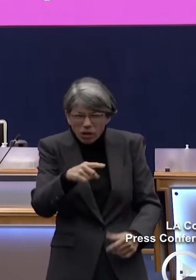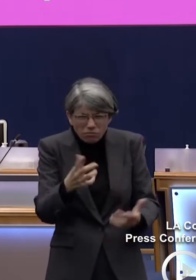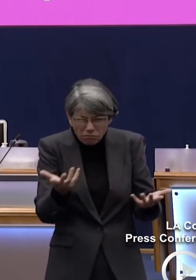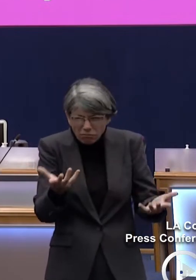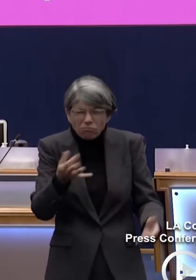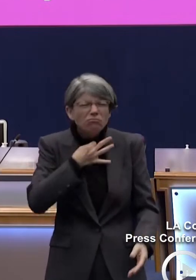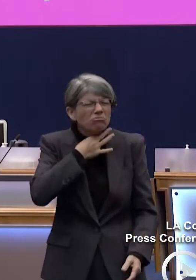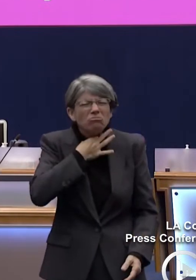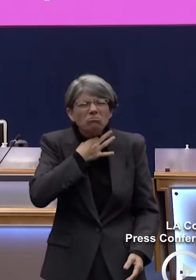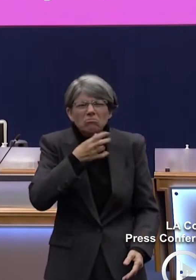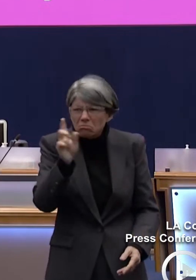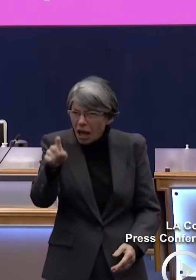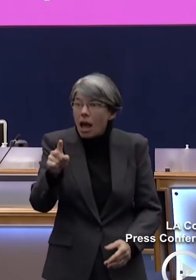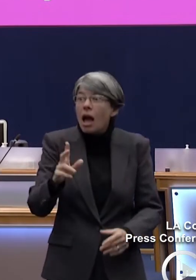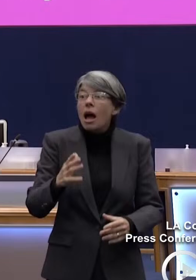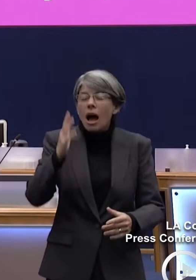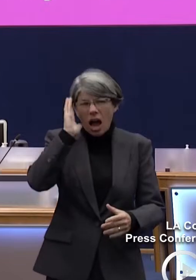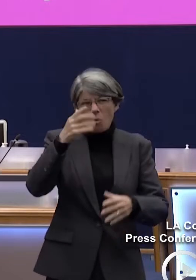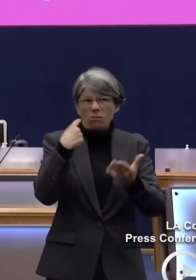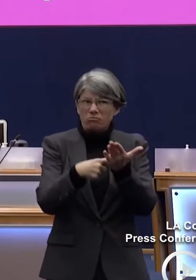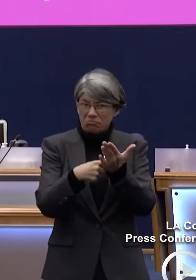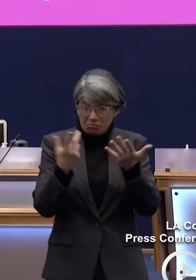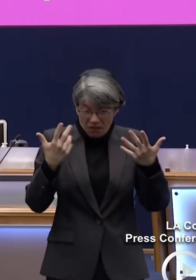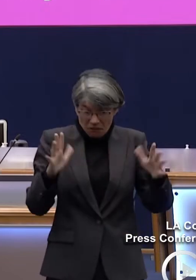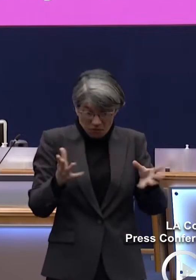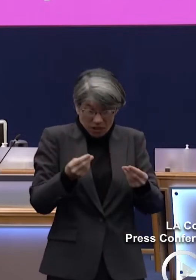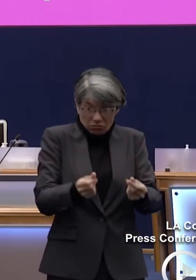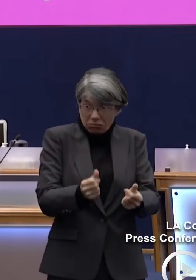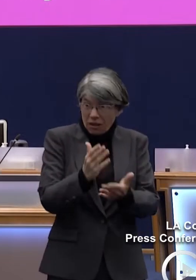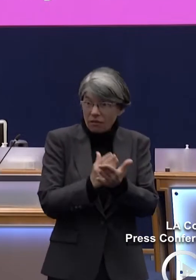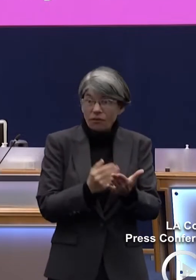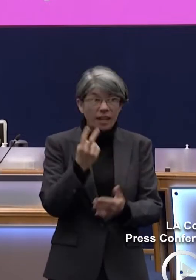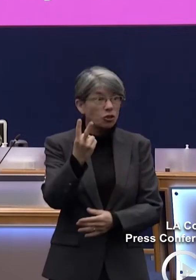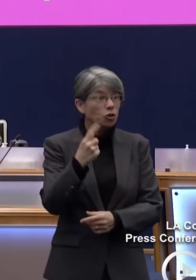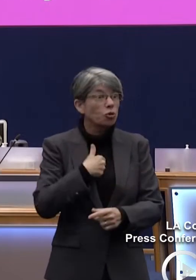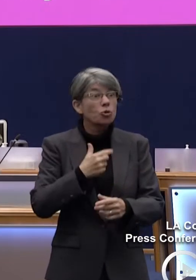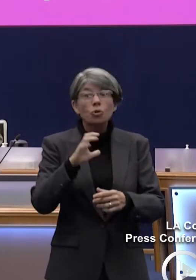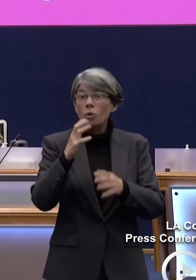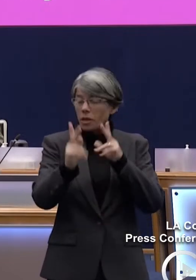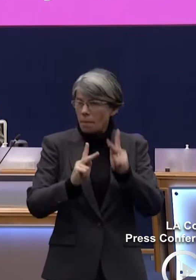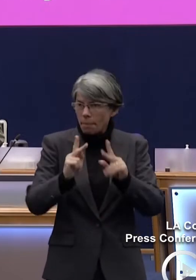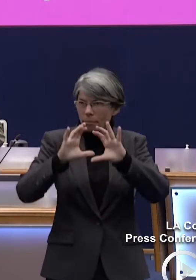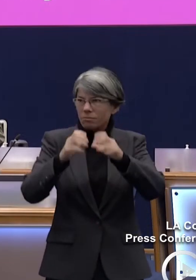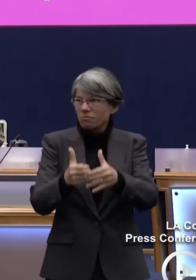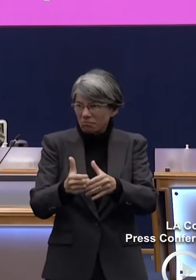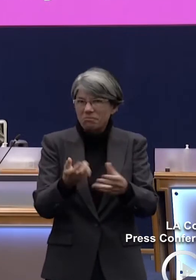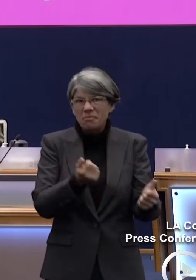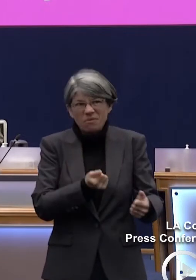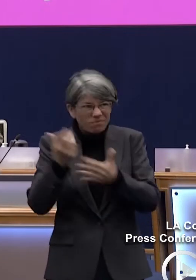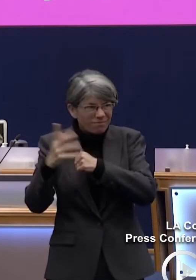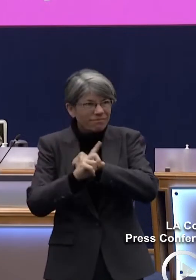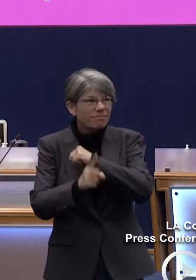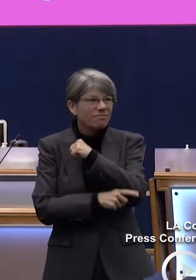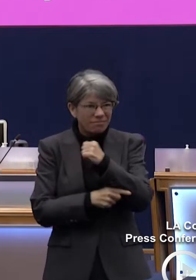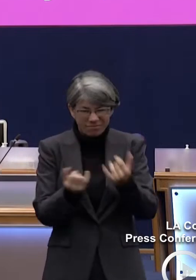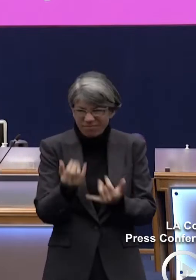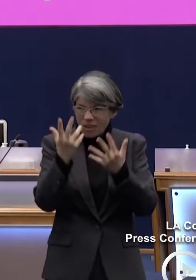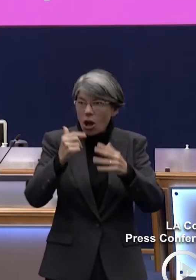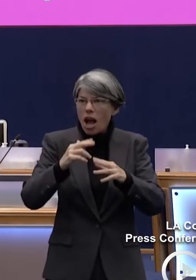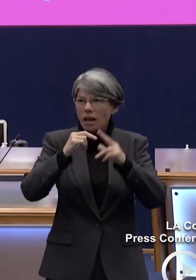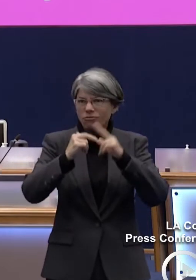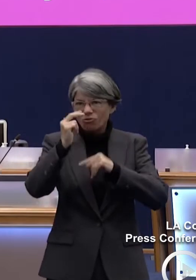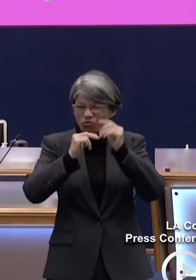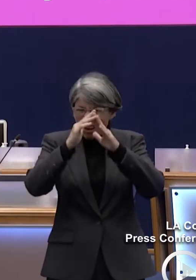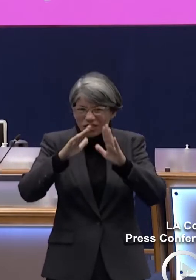as often as people will listen. Once a property is cleared for Phase 2, our crews carefully remove fire debris, including structural remains,